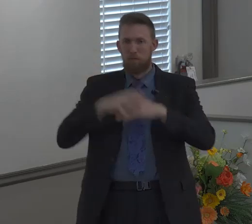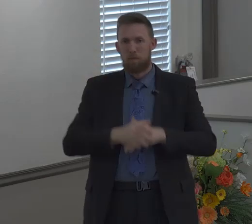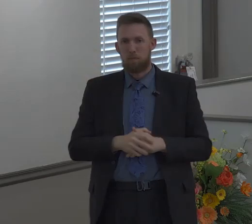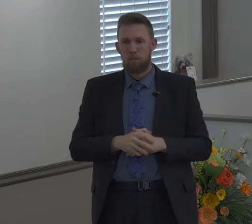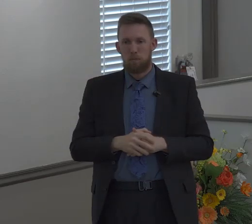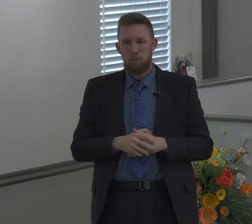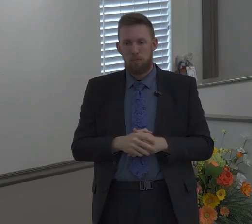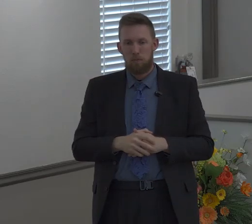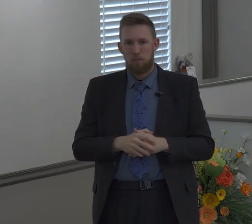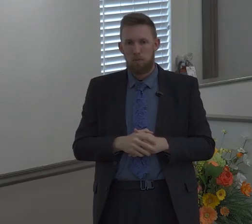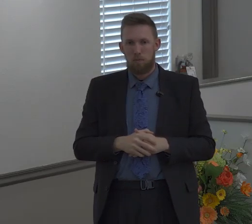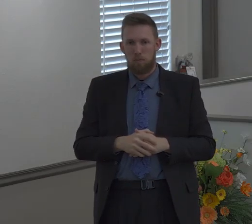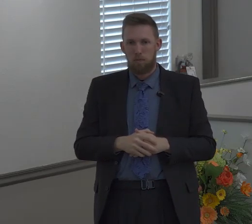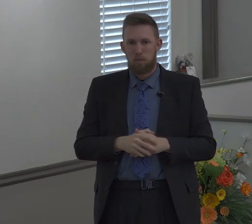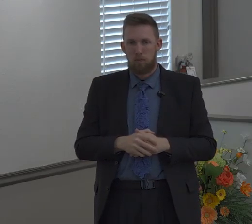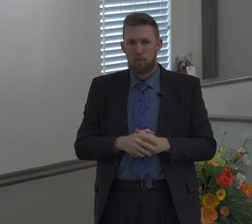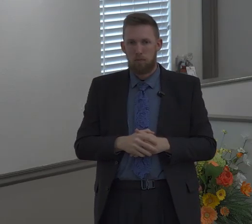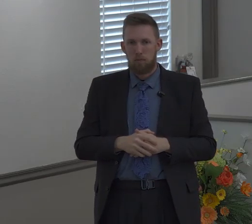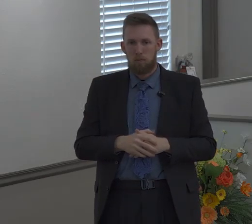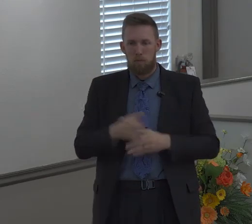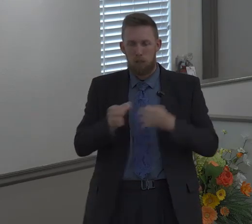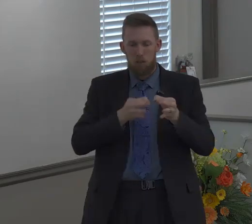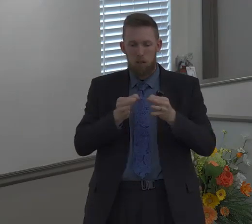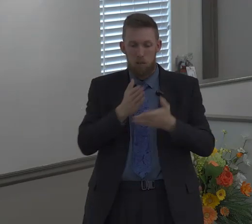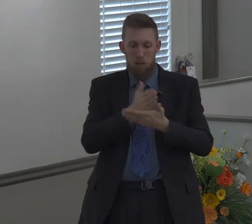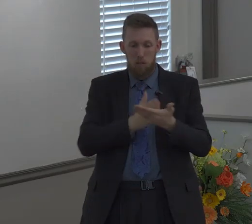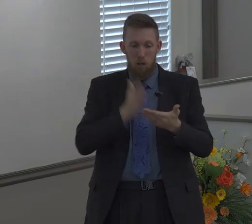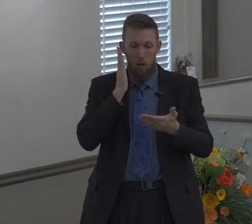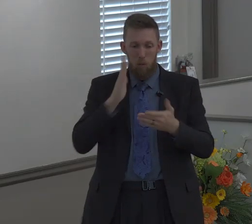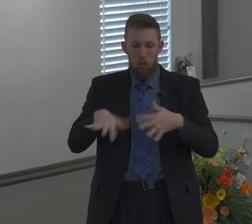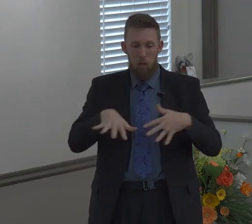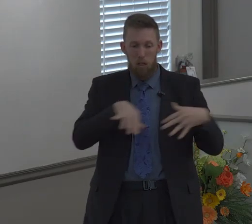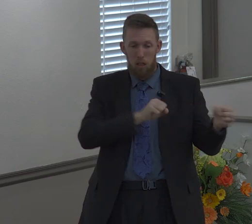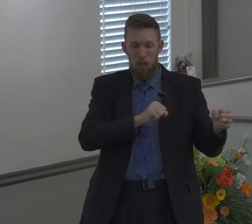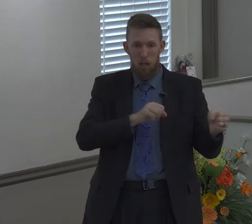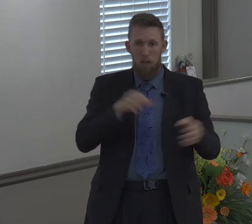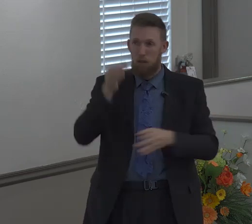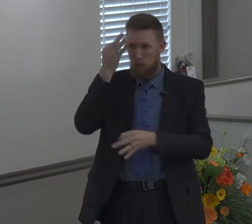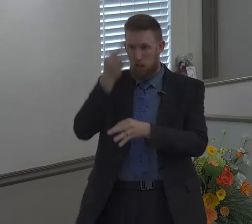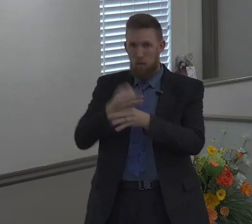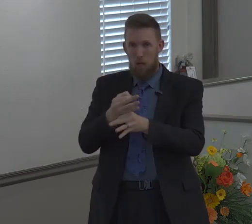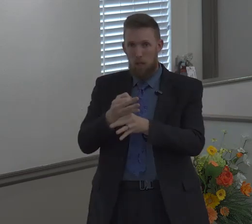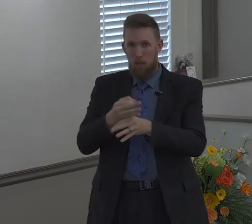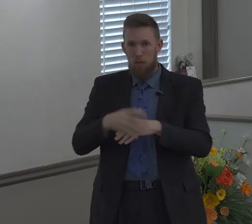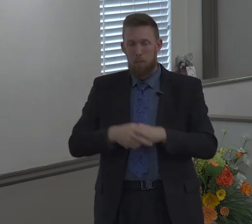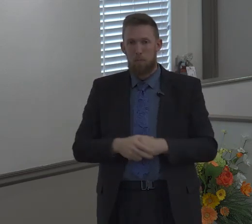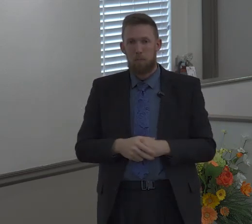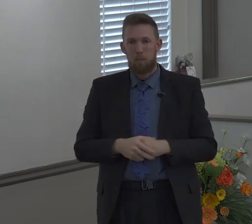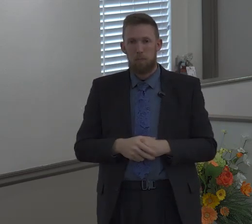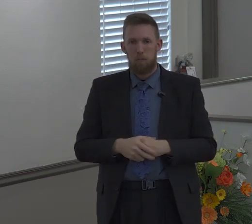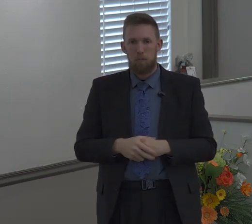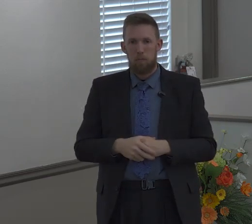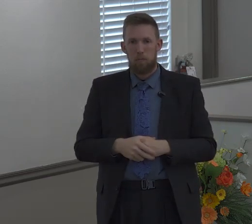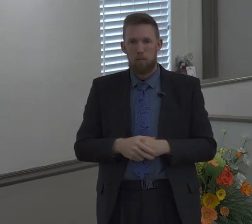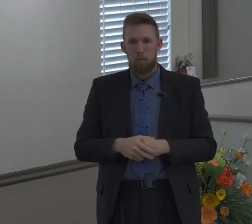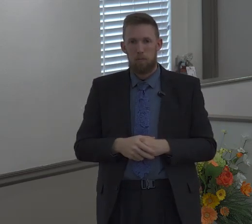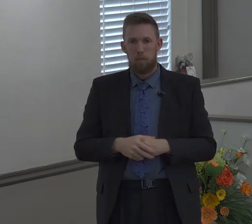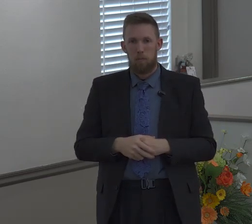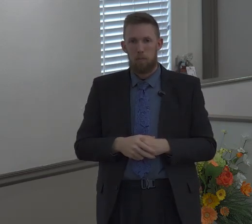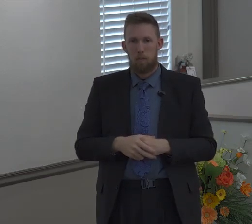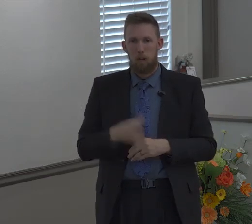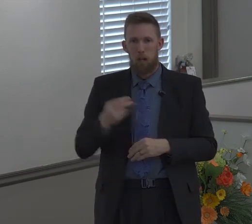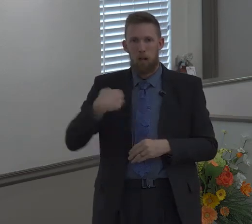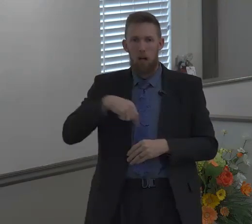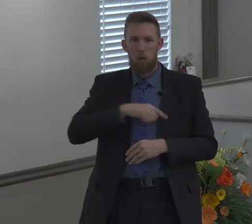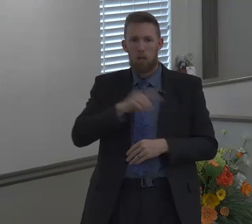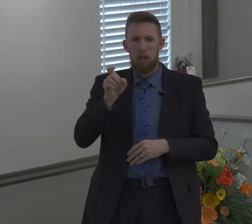Bible says that some shall depart from the faith in 1 Timothy 4. Some shall depart from the faith. And there needs